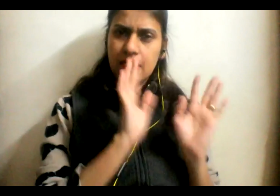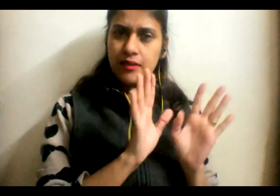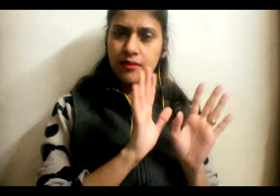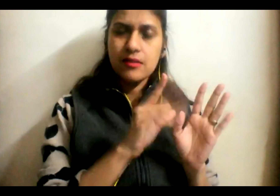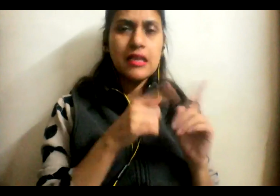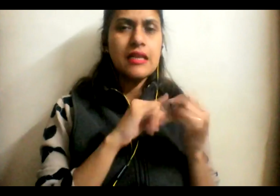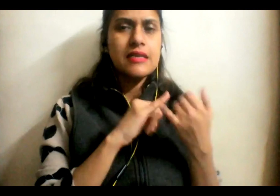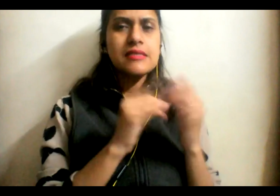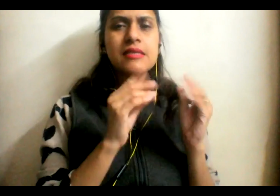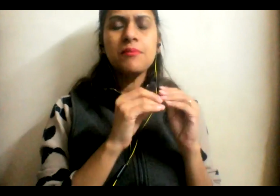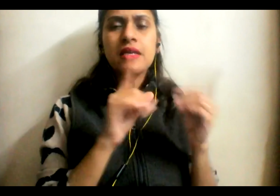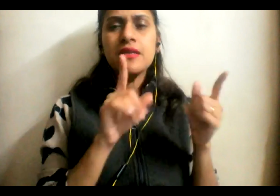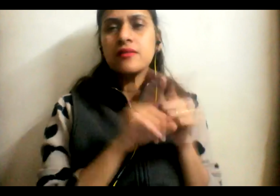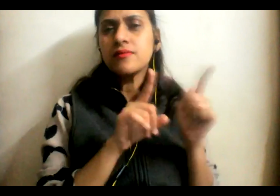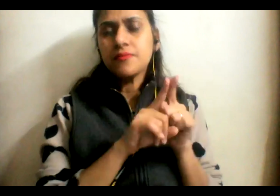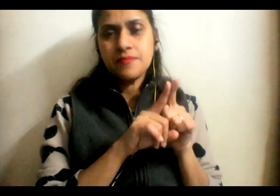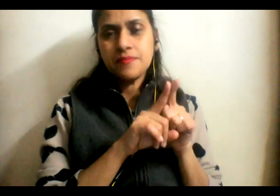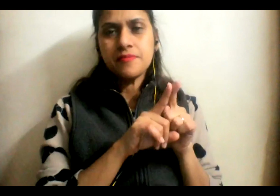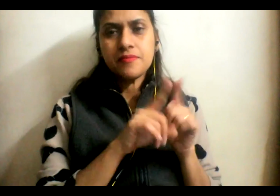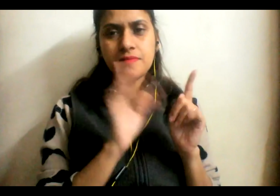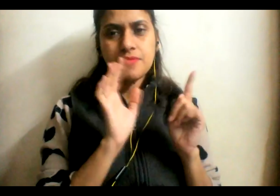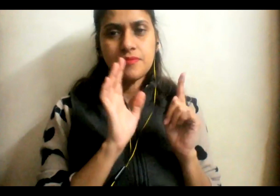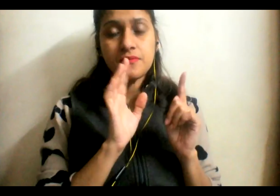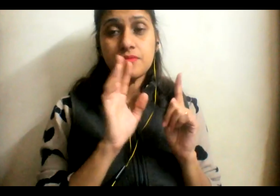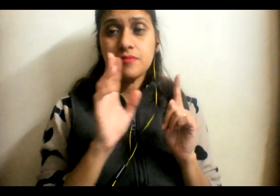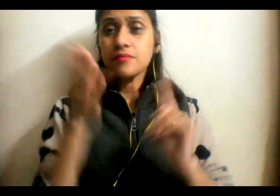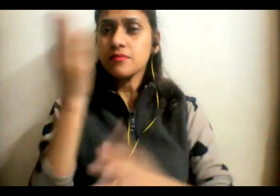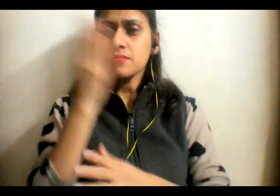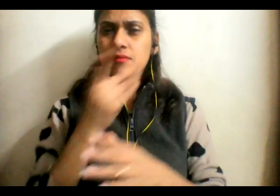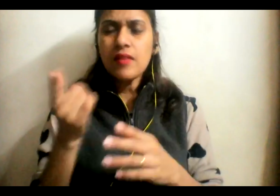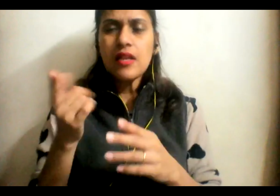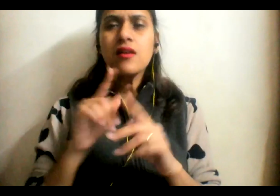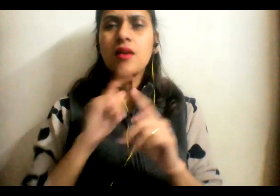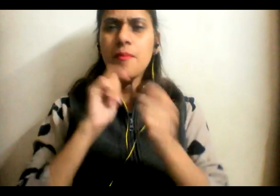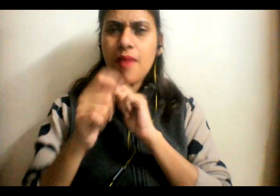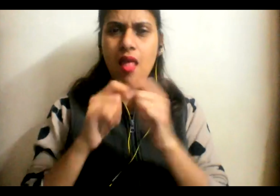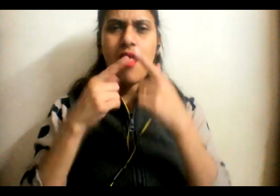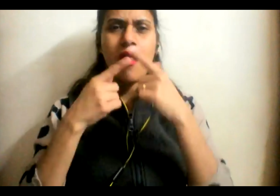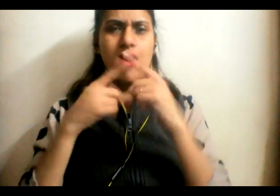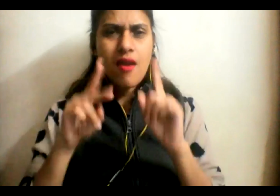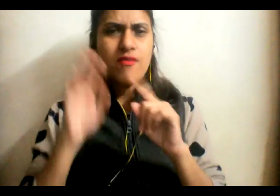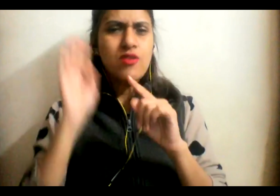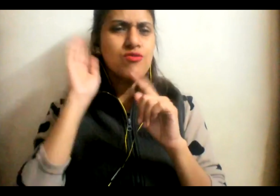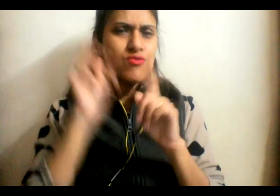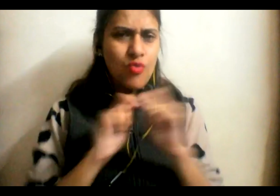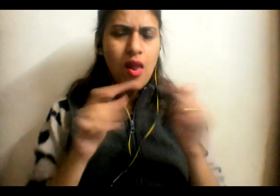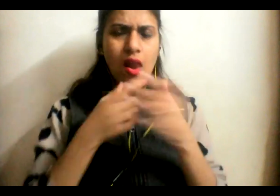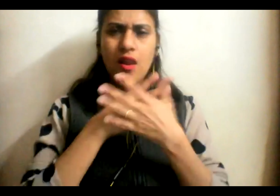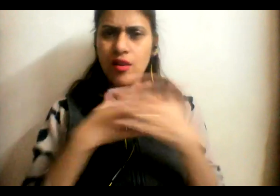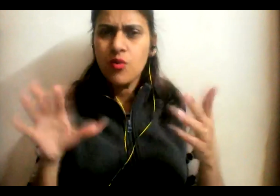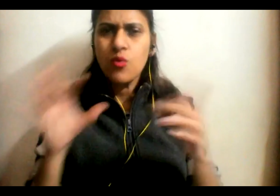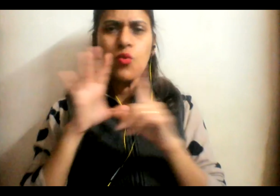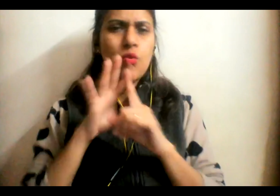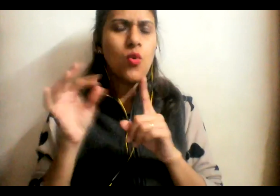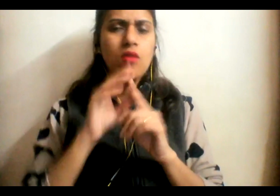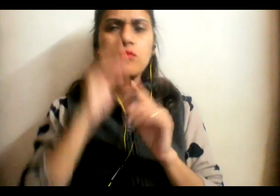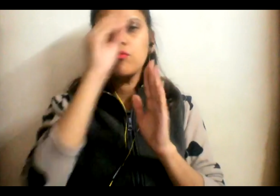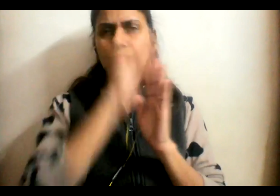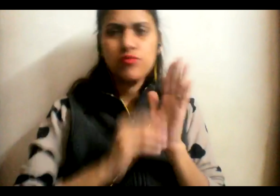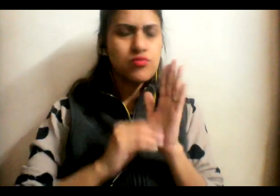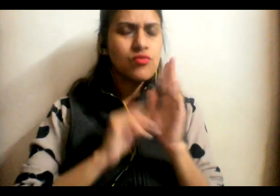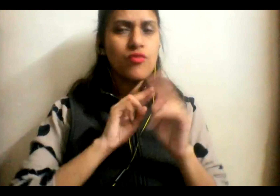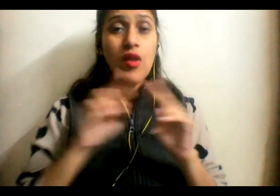that, I mean, traditionally media has been thinking about it as a very soft subject, so they did not really get time to cover it in the past. Of course, now